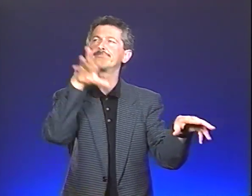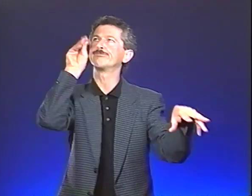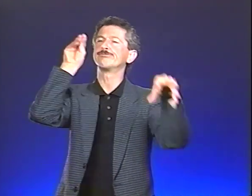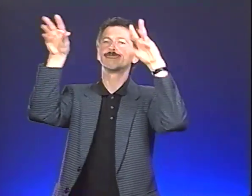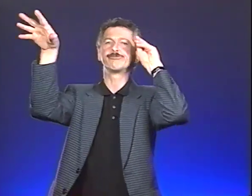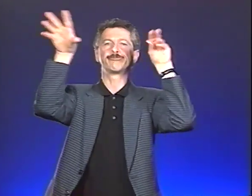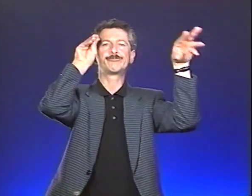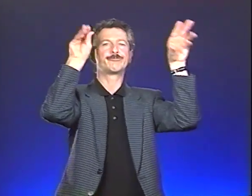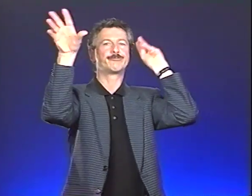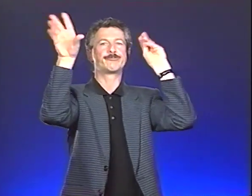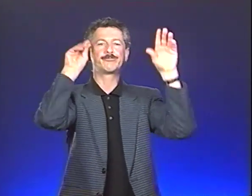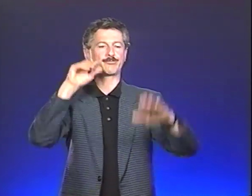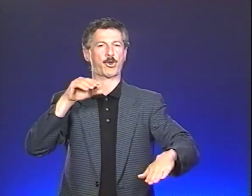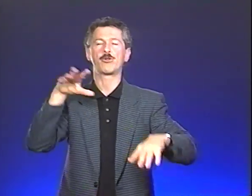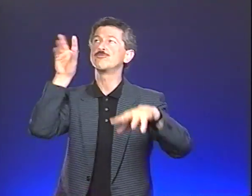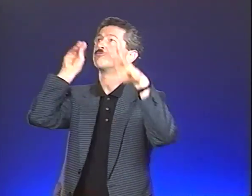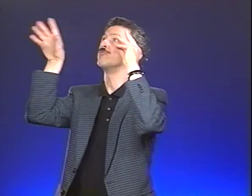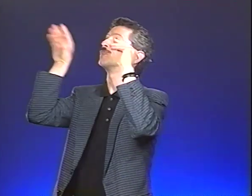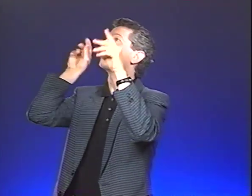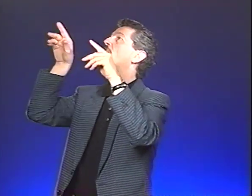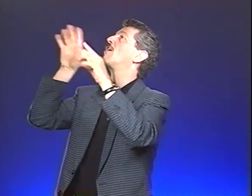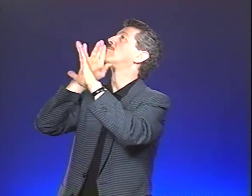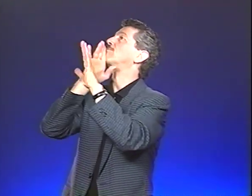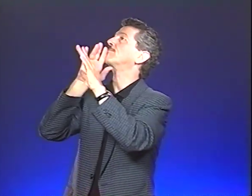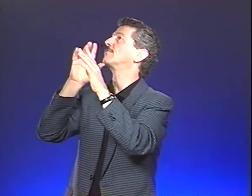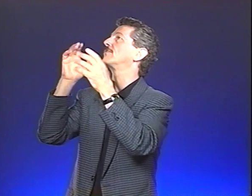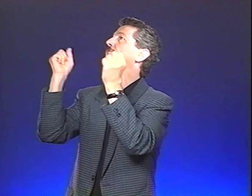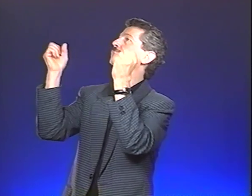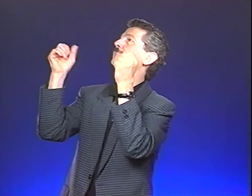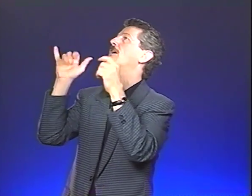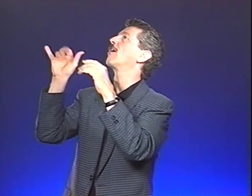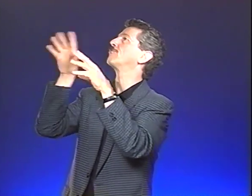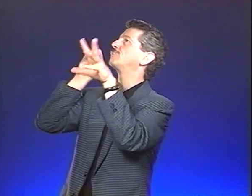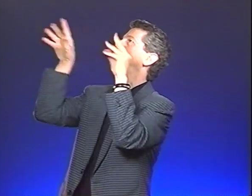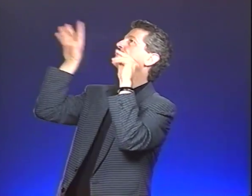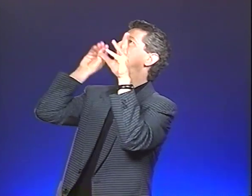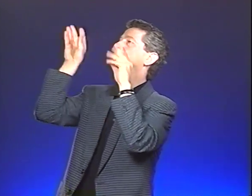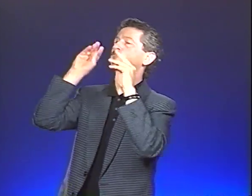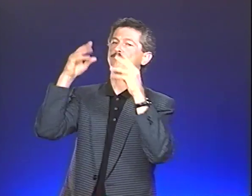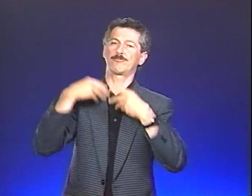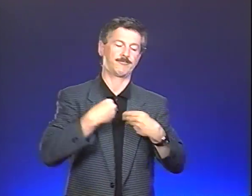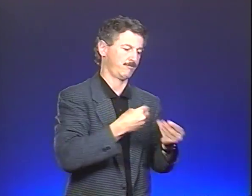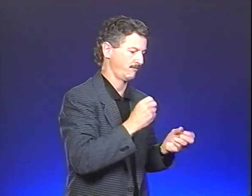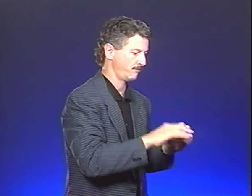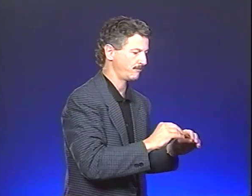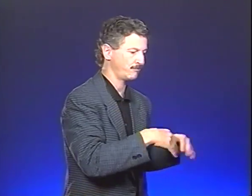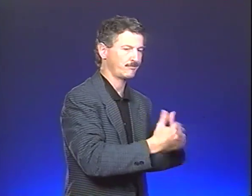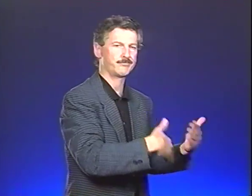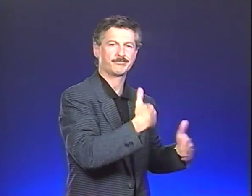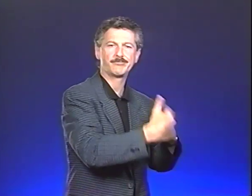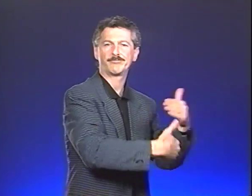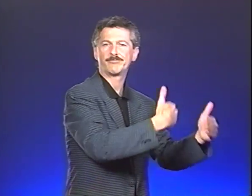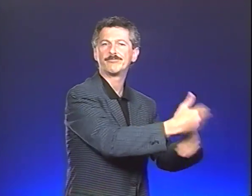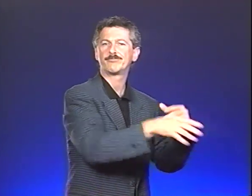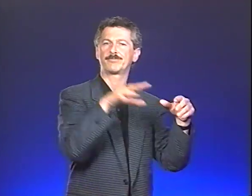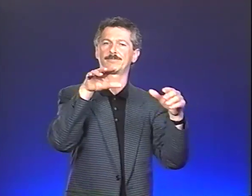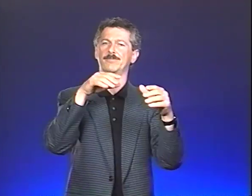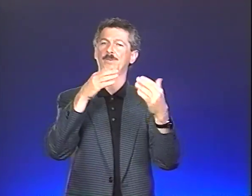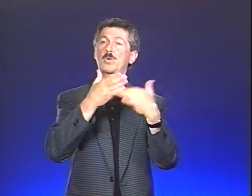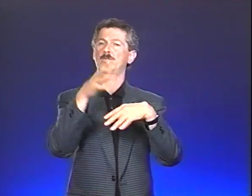Languages are learned by members of the community. Children imitate what they hear or see and develop